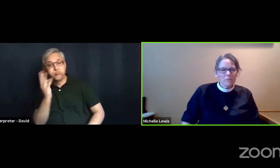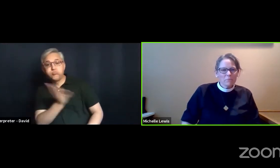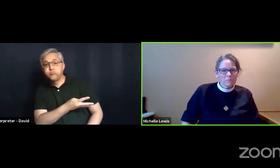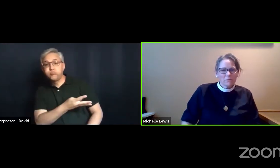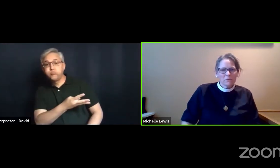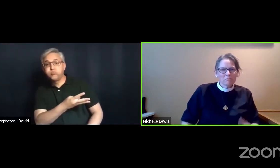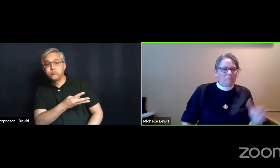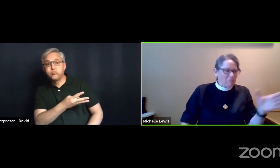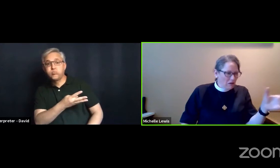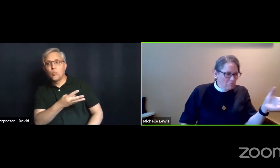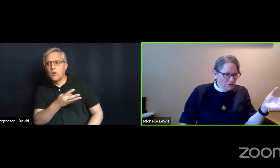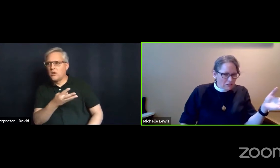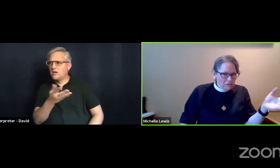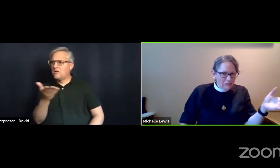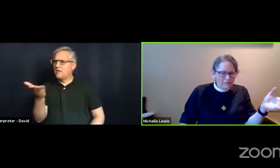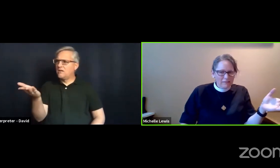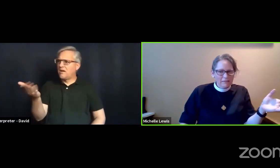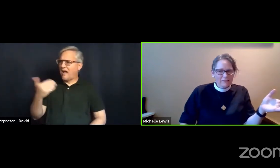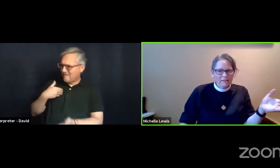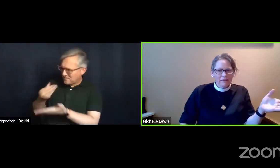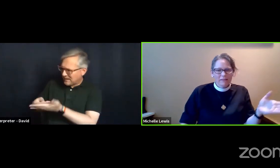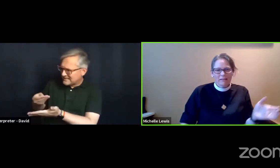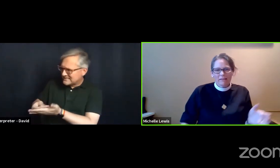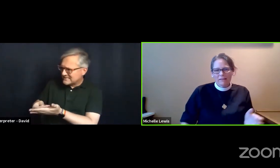because some people have money